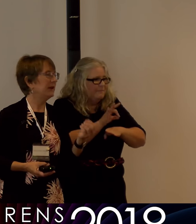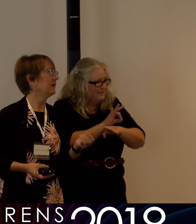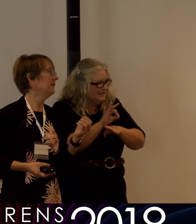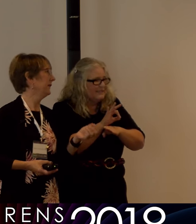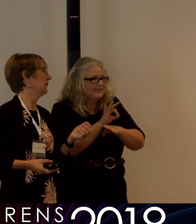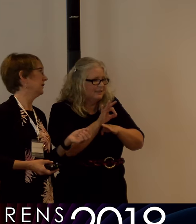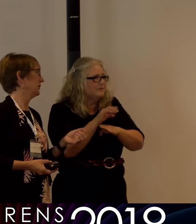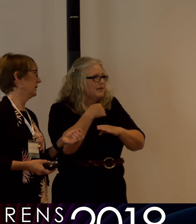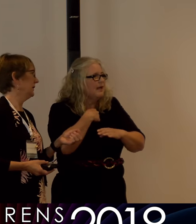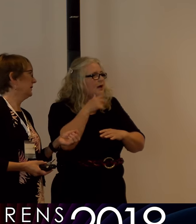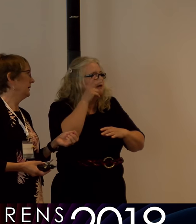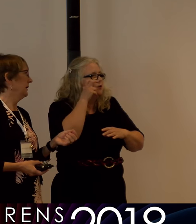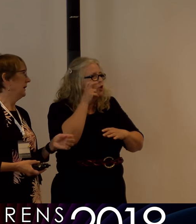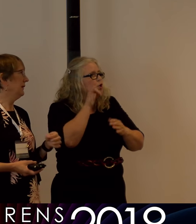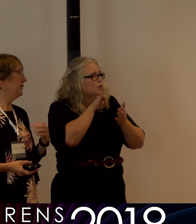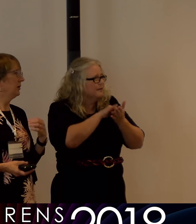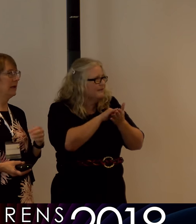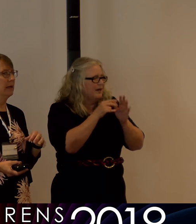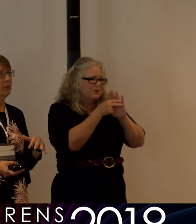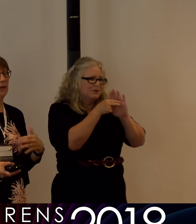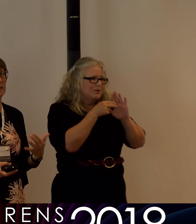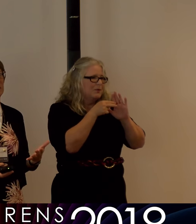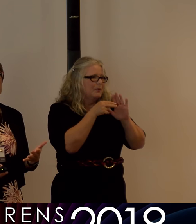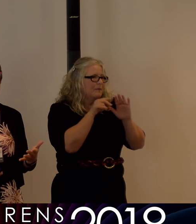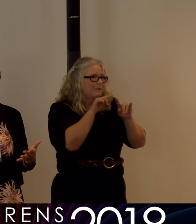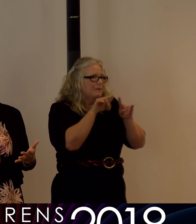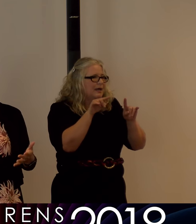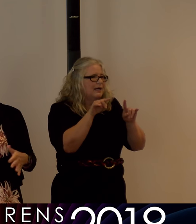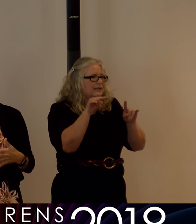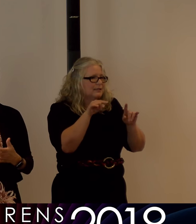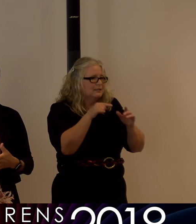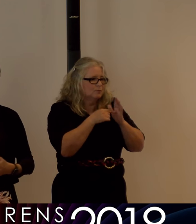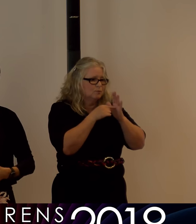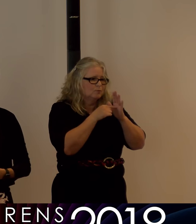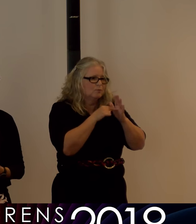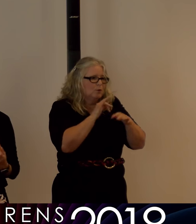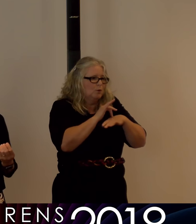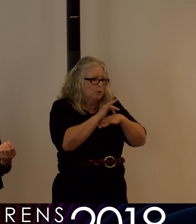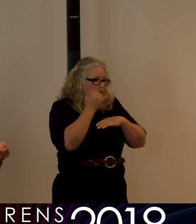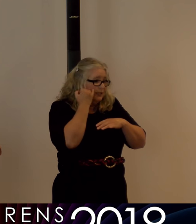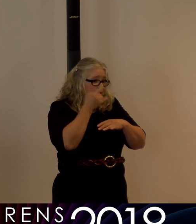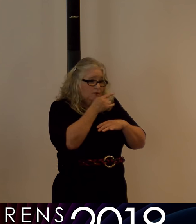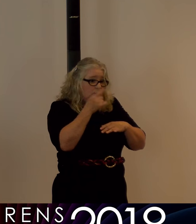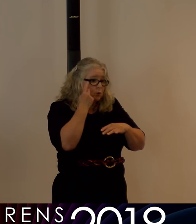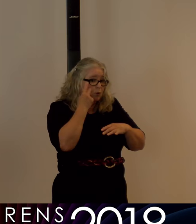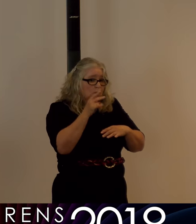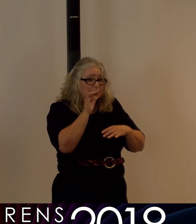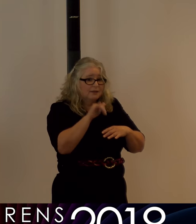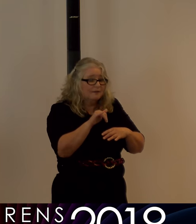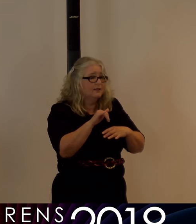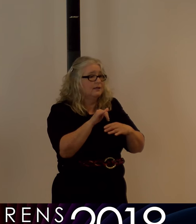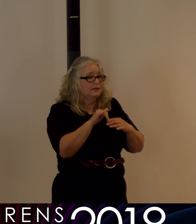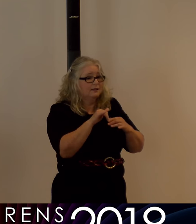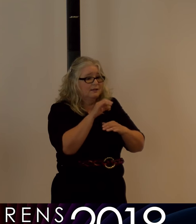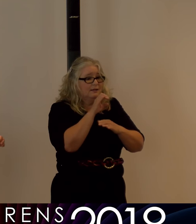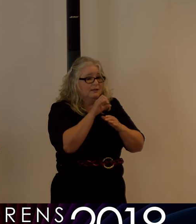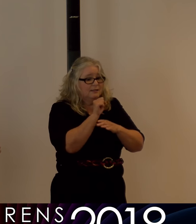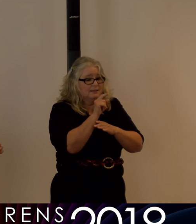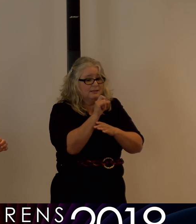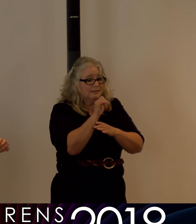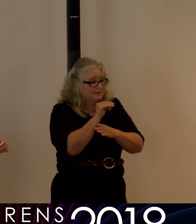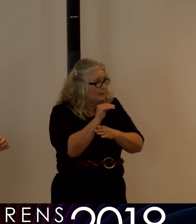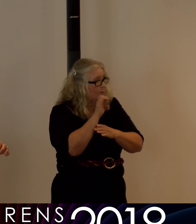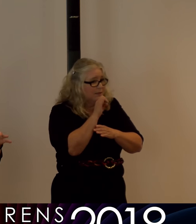expressed very, very early. If you look at embryonic stem cells, which are derived from the blastocyst, which is very